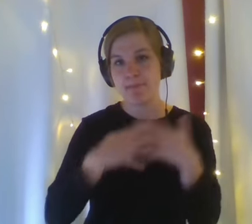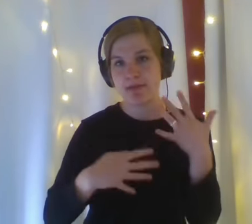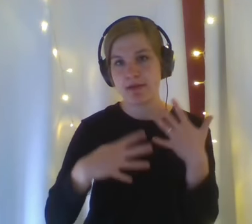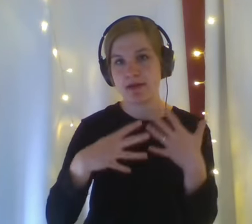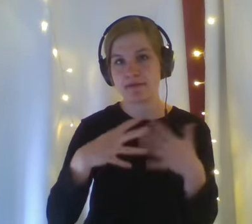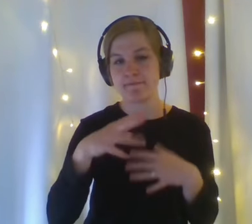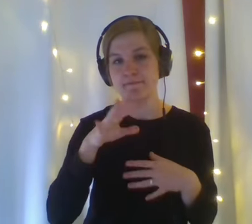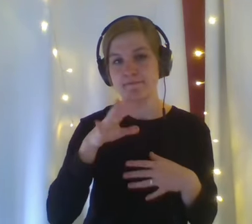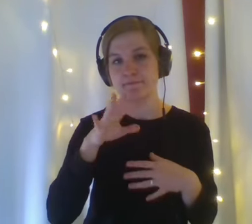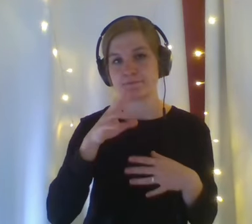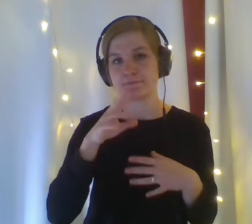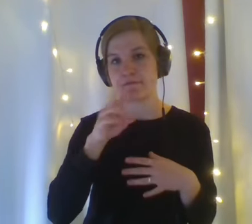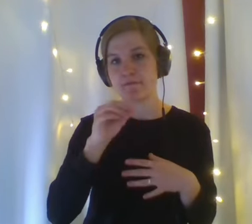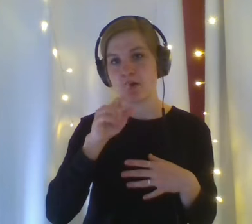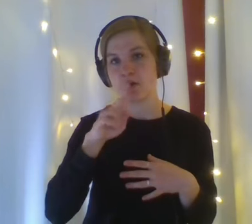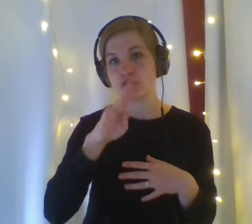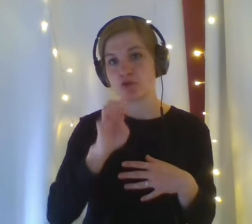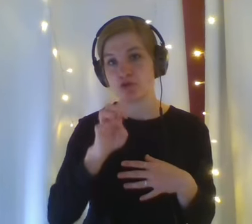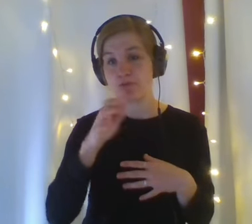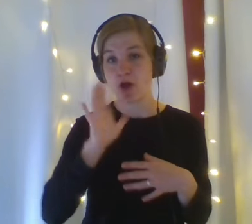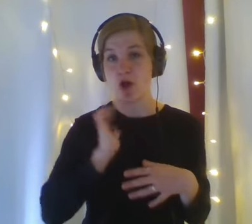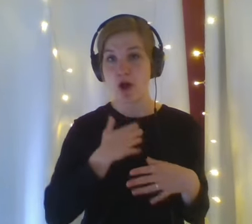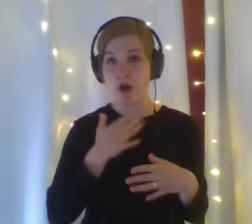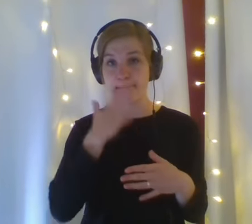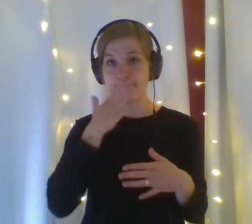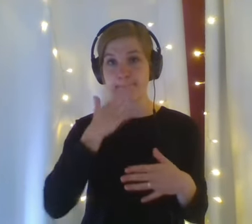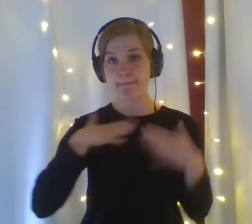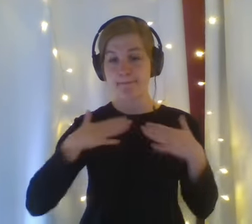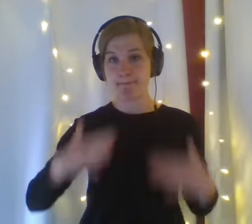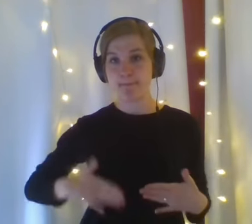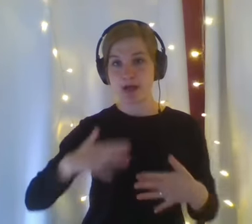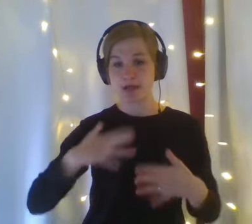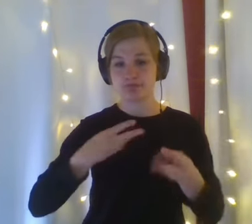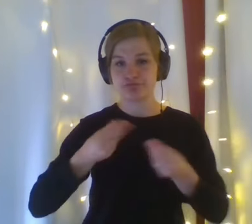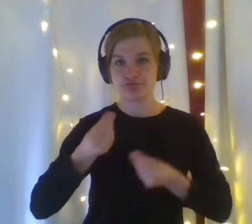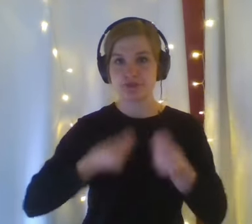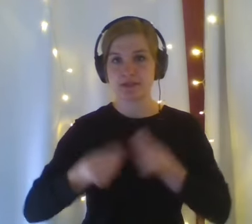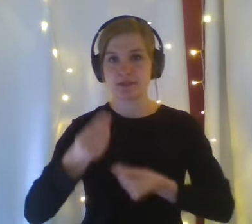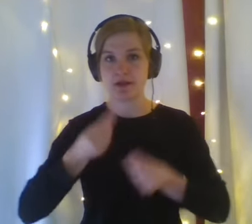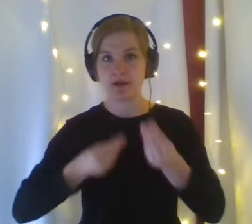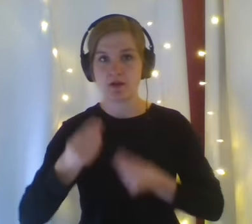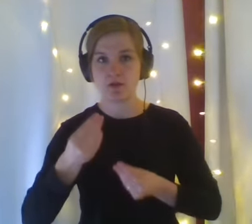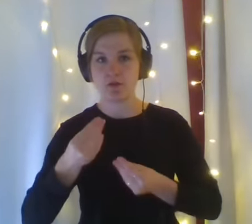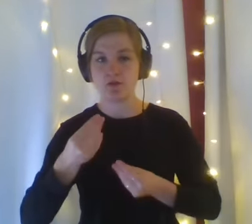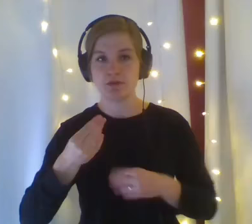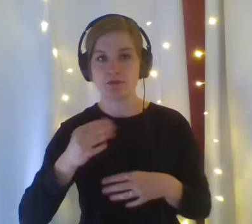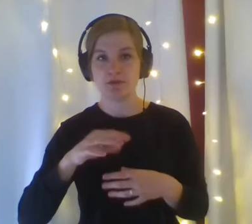system in our body. Blood flows away from the heart in structures called arteries.